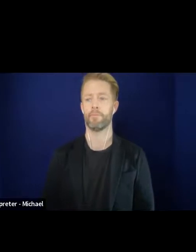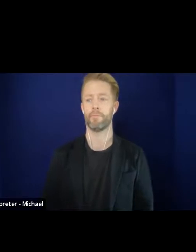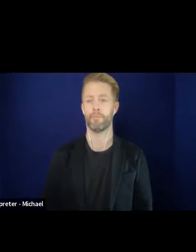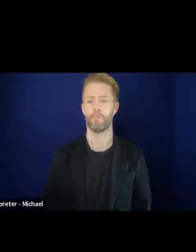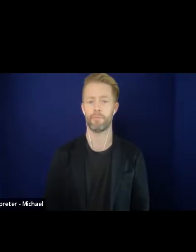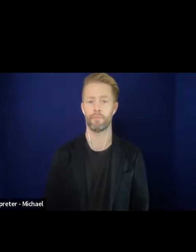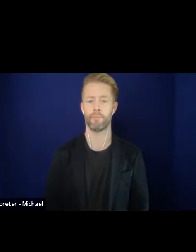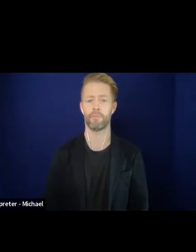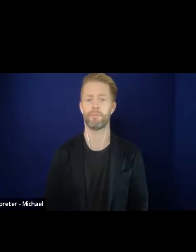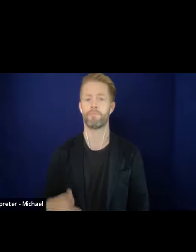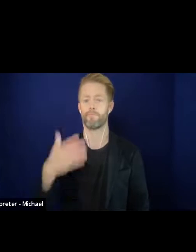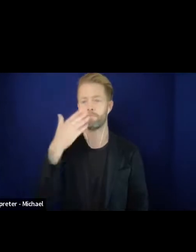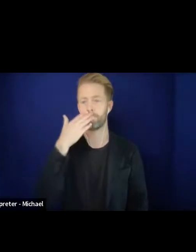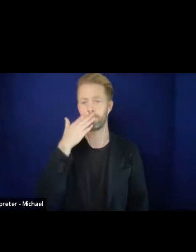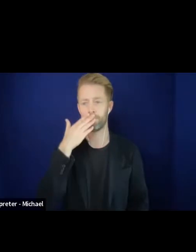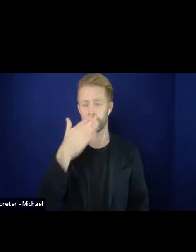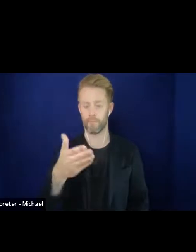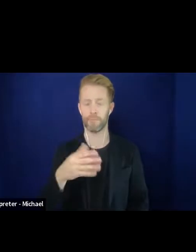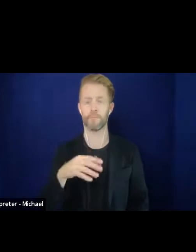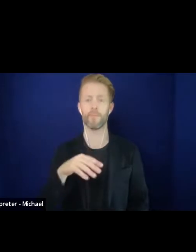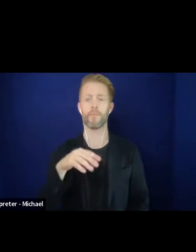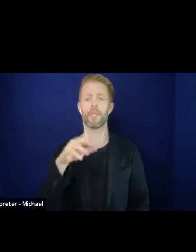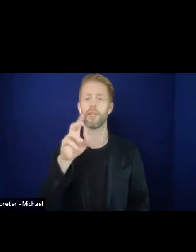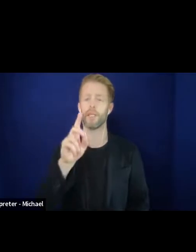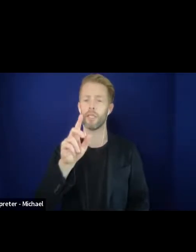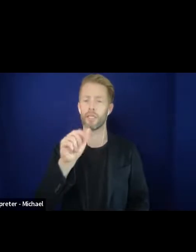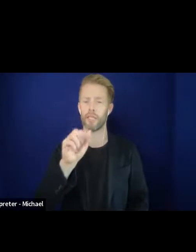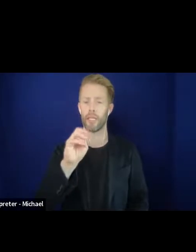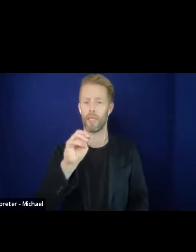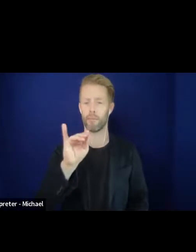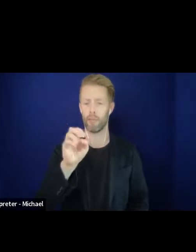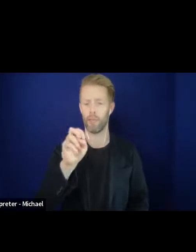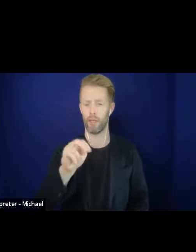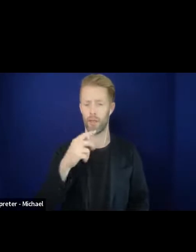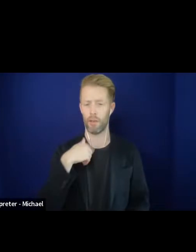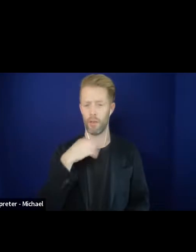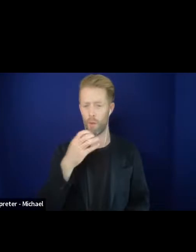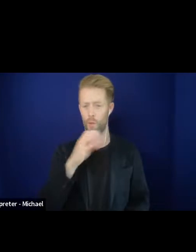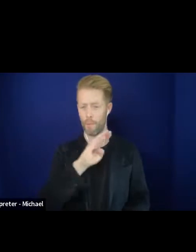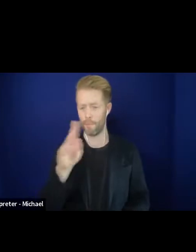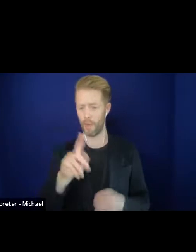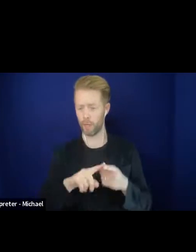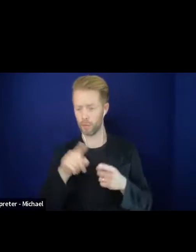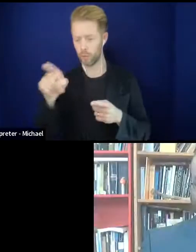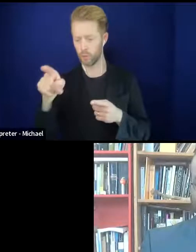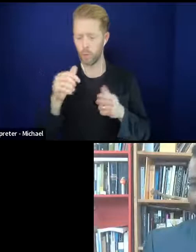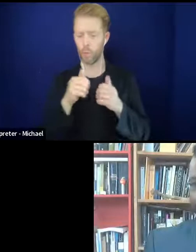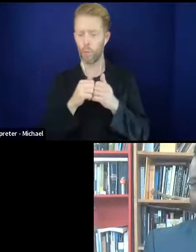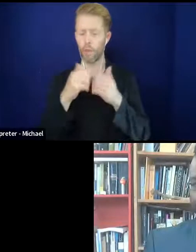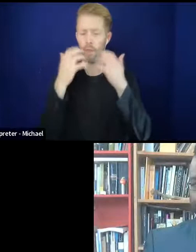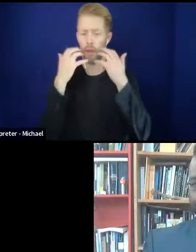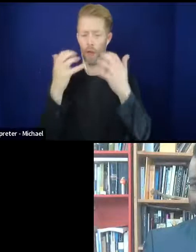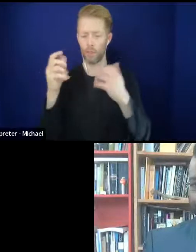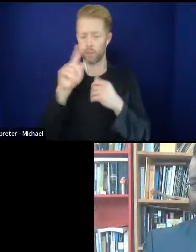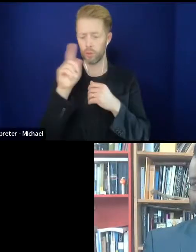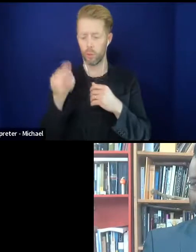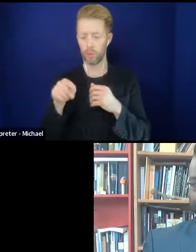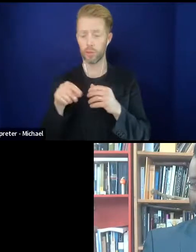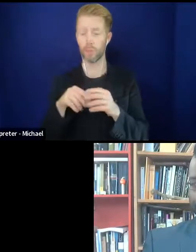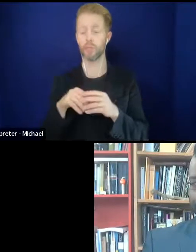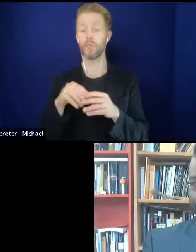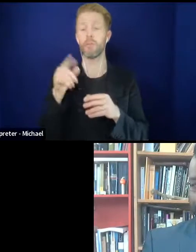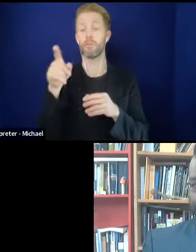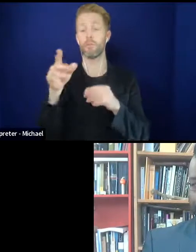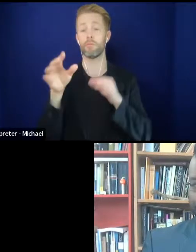Thank you. Damien, I wanted to jump back to you there. With the audience question, you were describing how